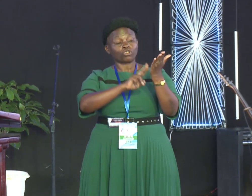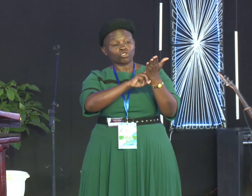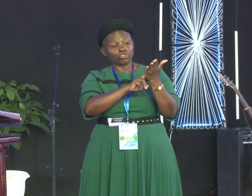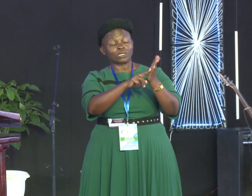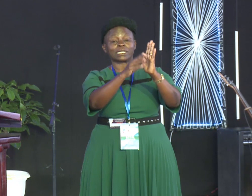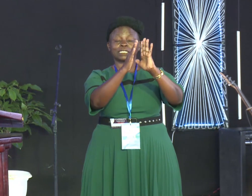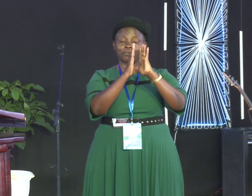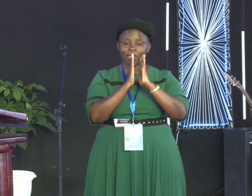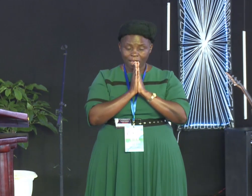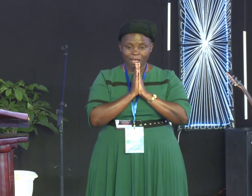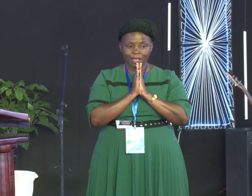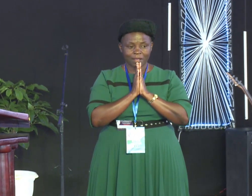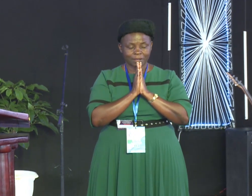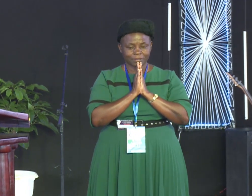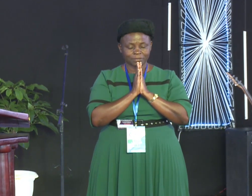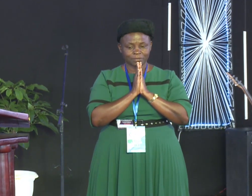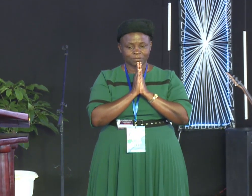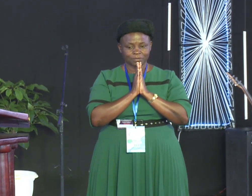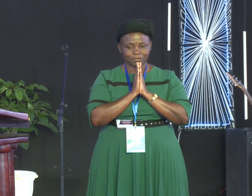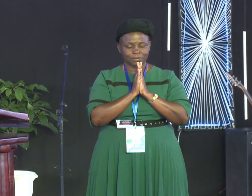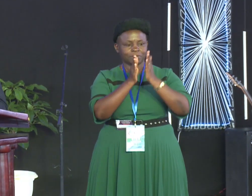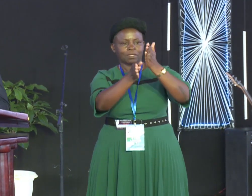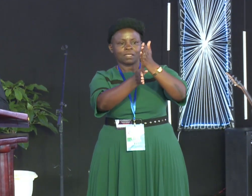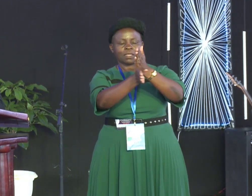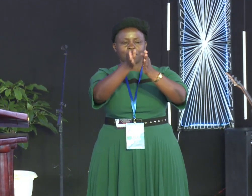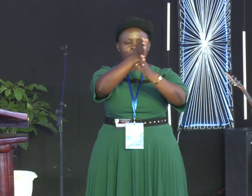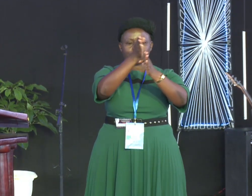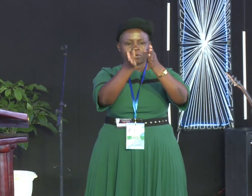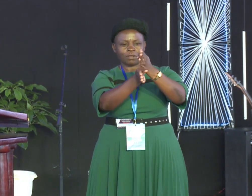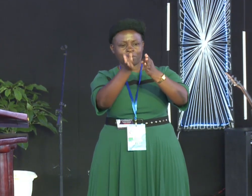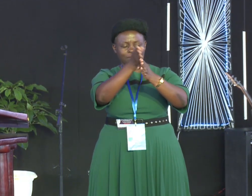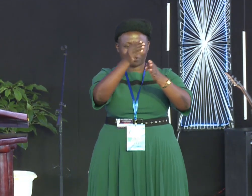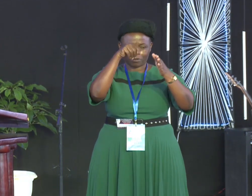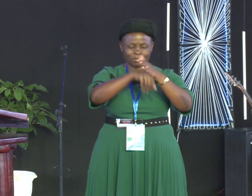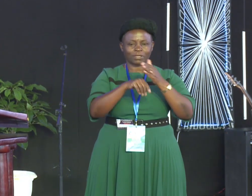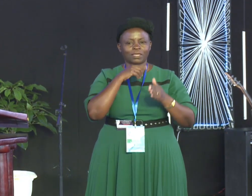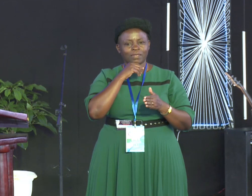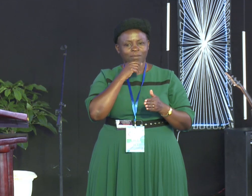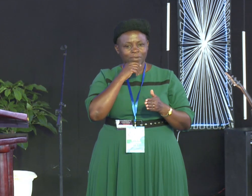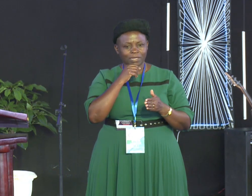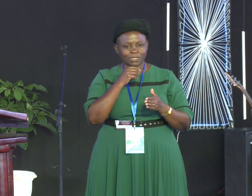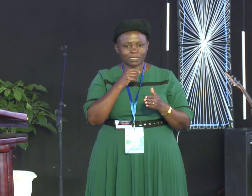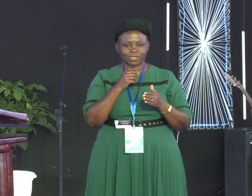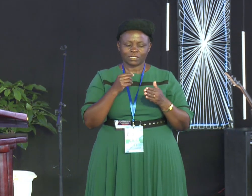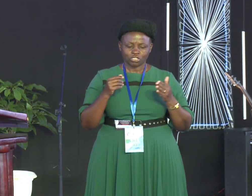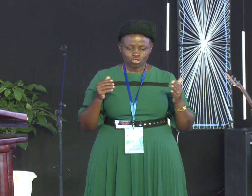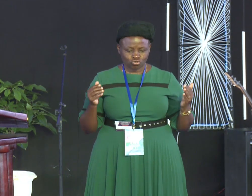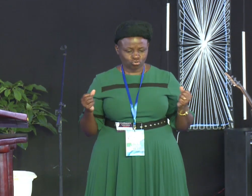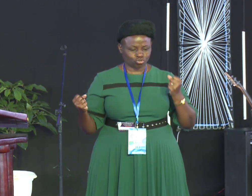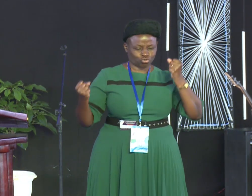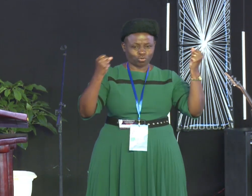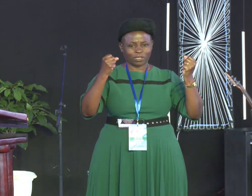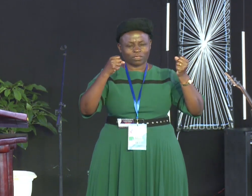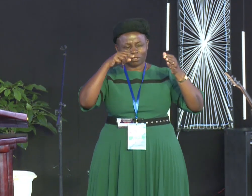kyakozesa. That the Lord uses. Okuzimba omuntu waffe w'omunda. To build our inner man. Okuteeka amaanyi mu muntu waffe w'omunda.